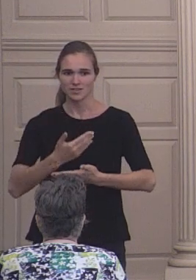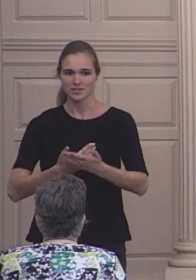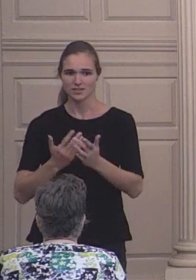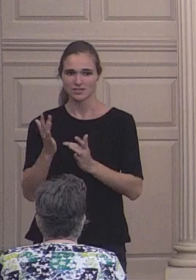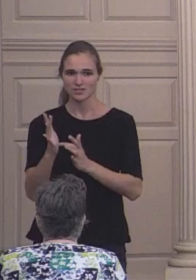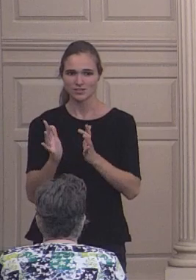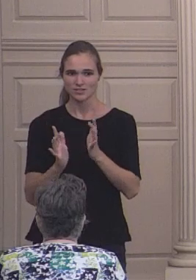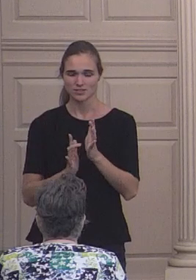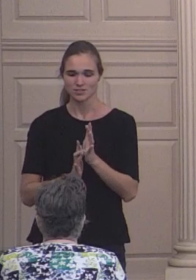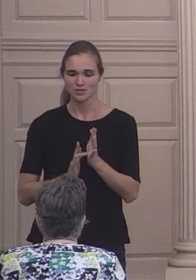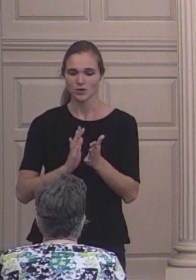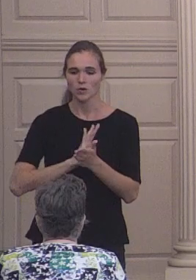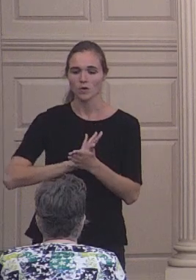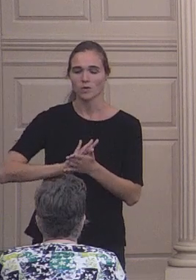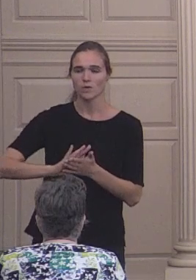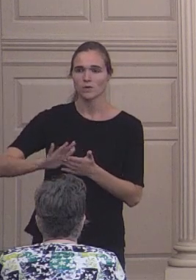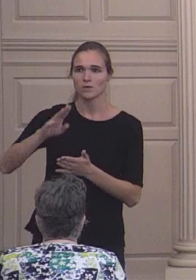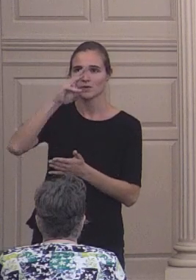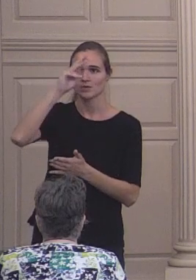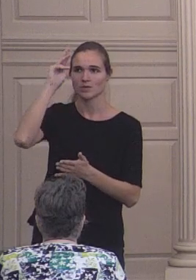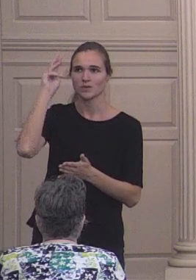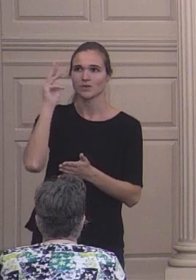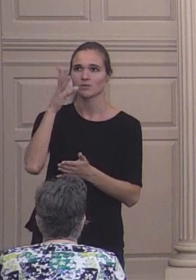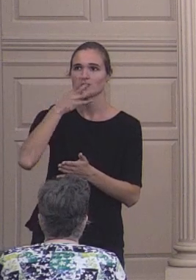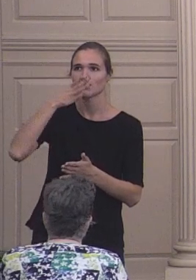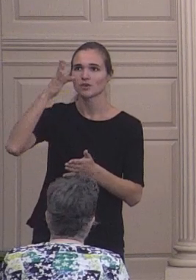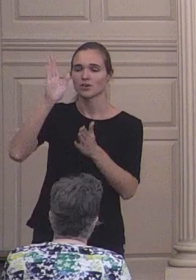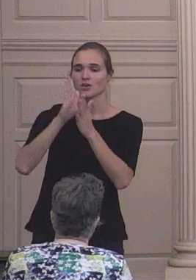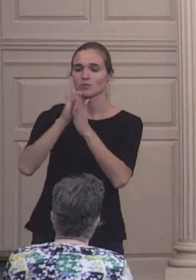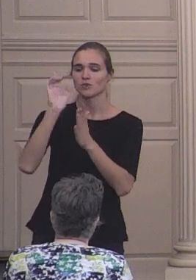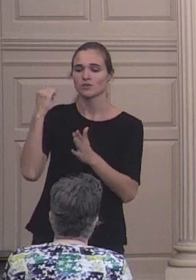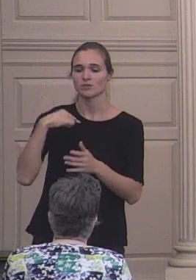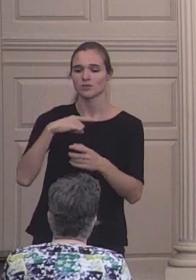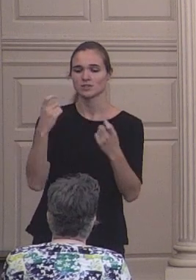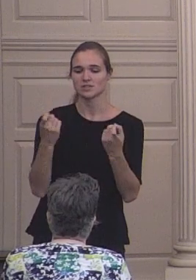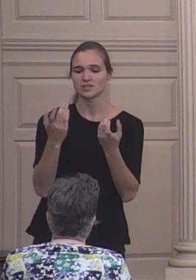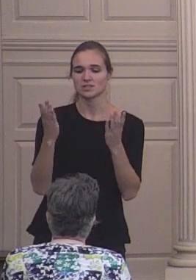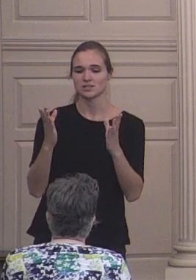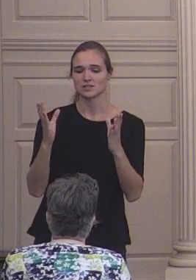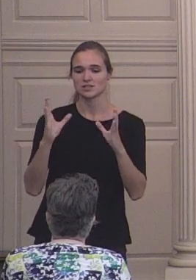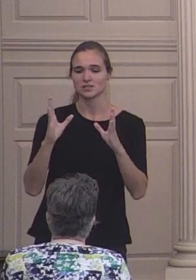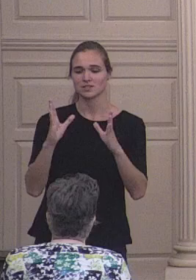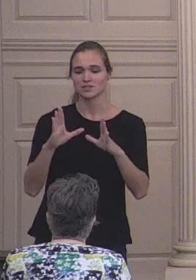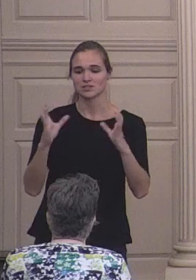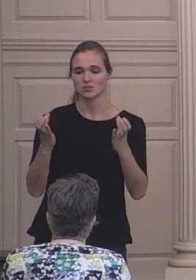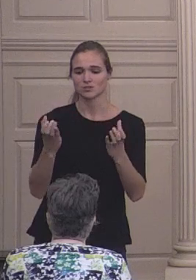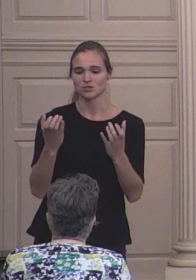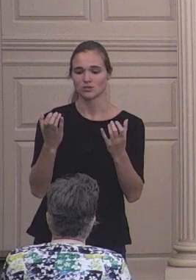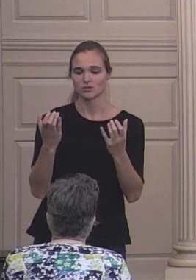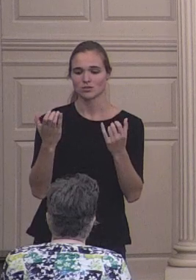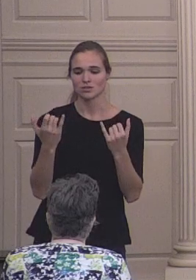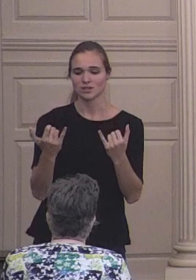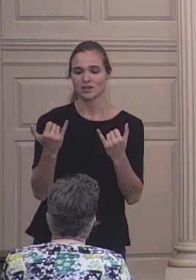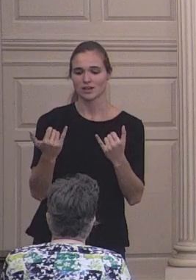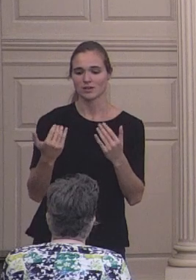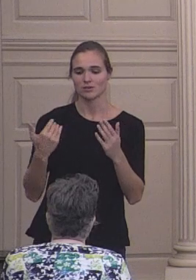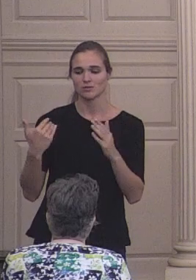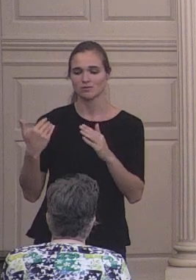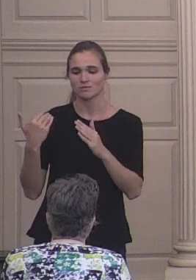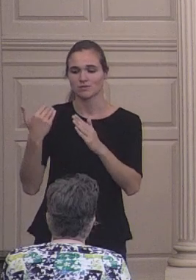of God, pray for us sinners, now and until the hour of our death. Amen.